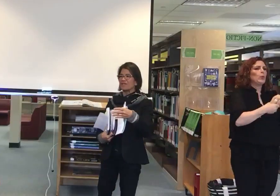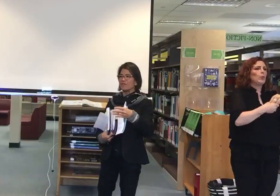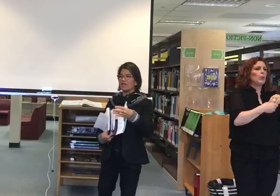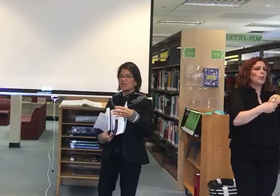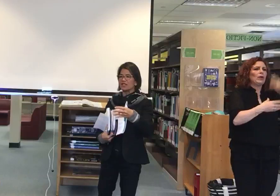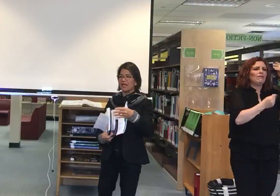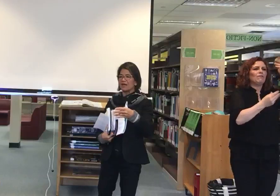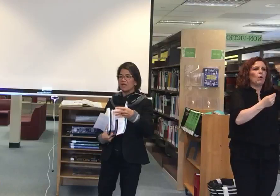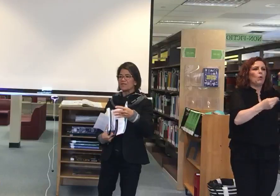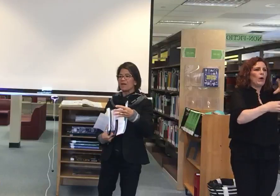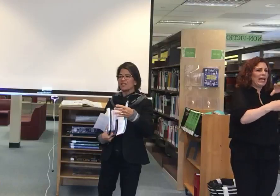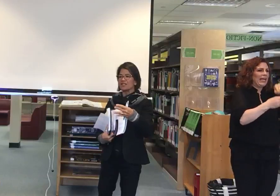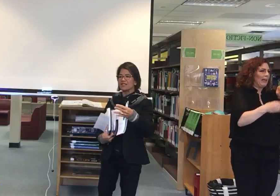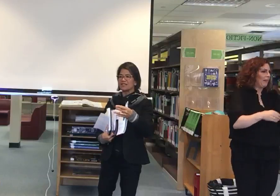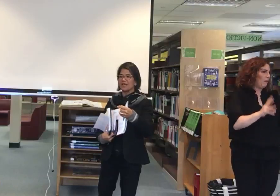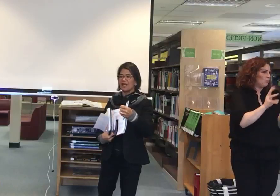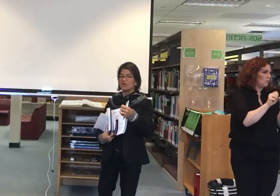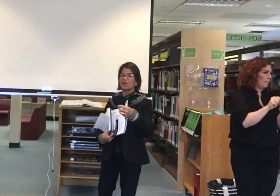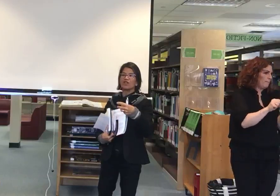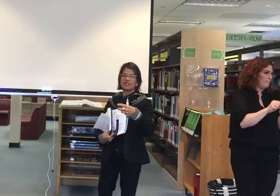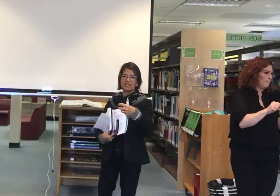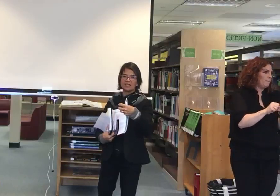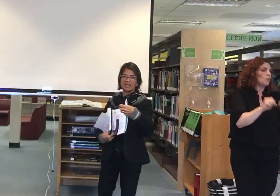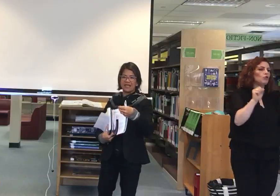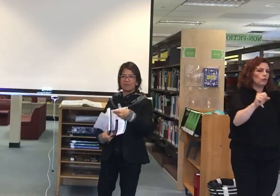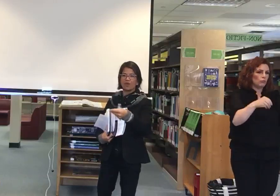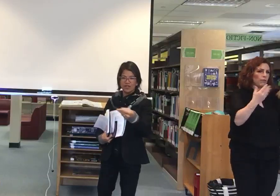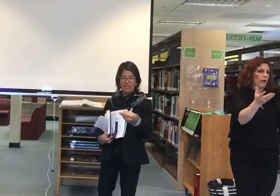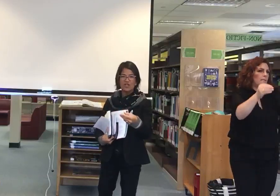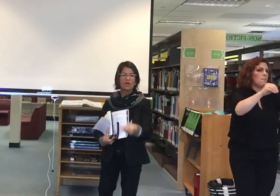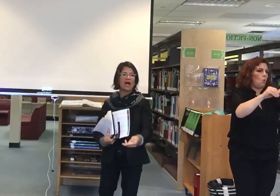all of that information as much as we could